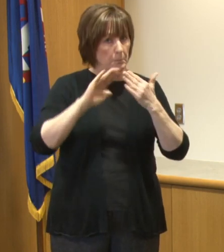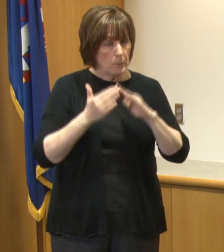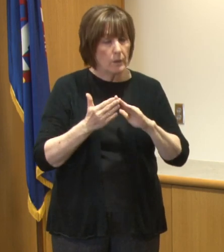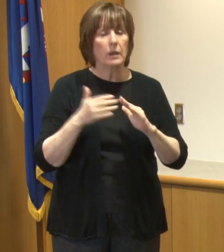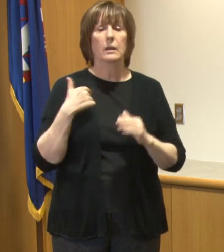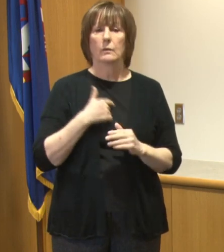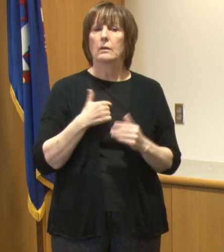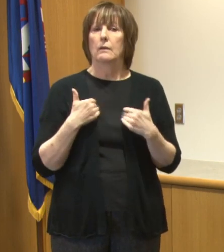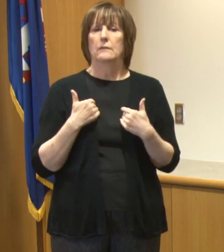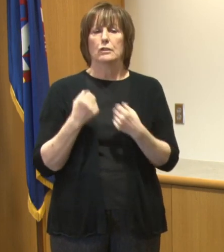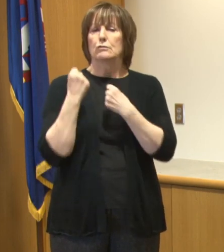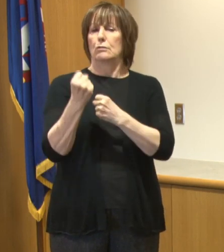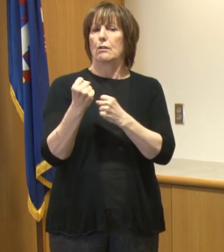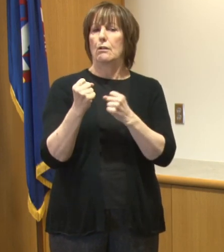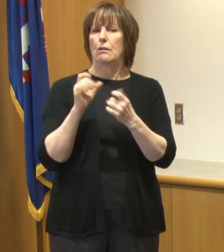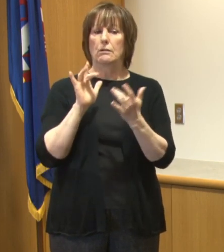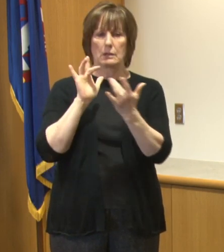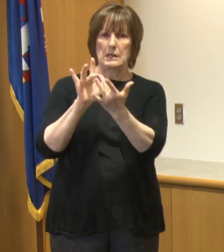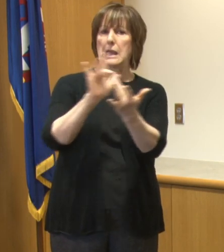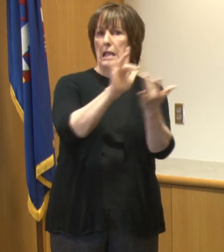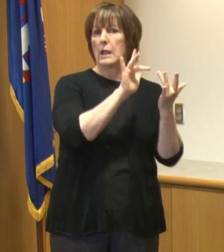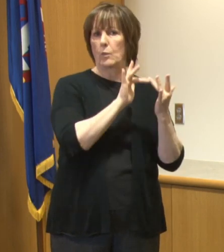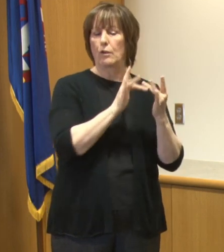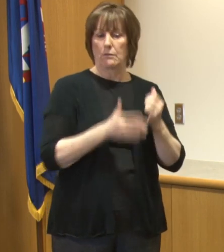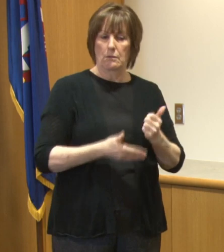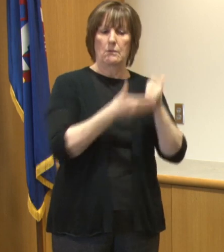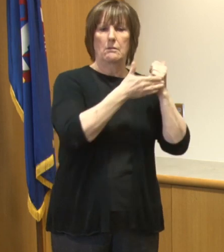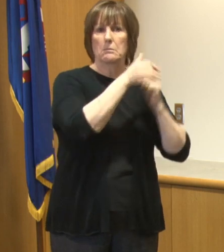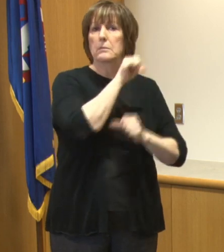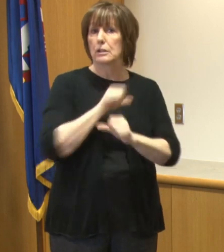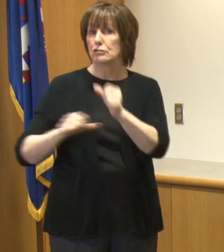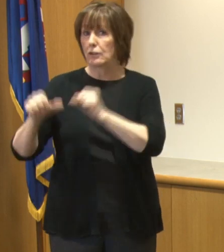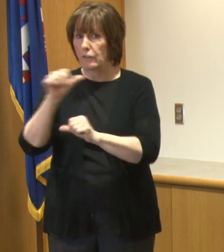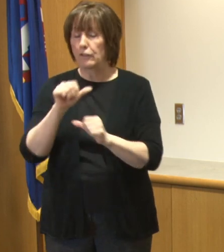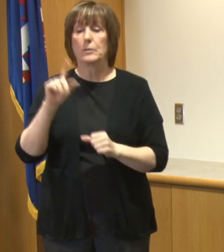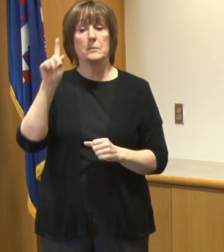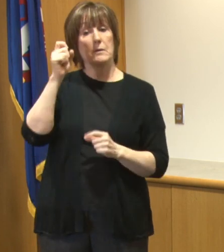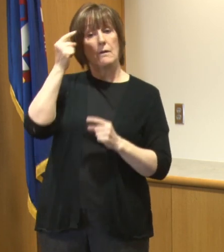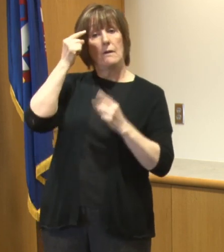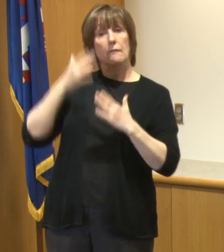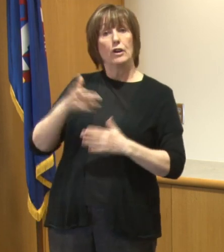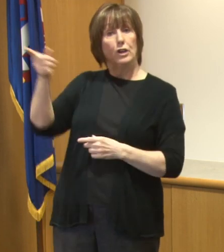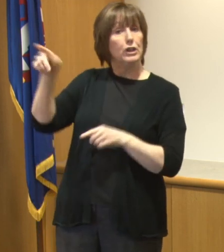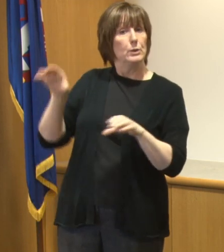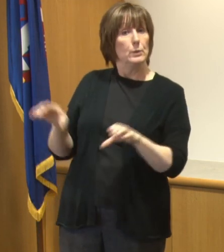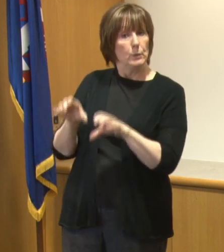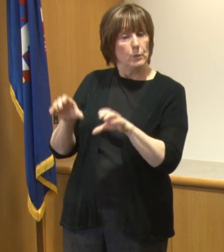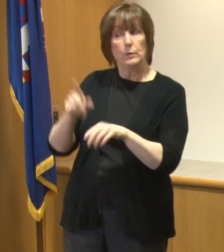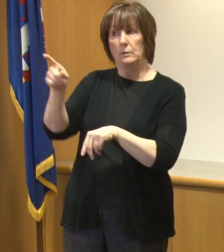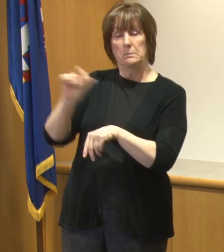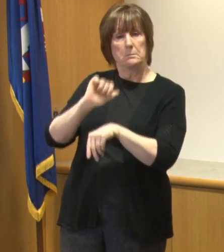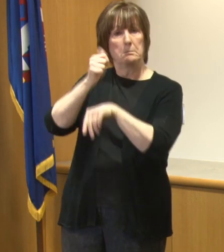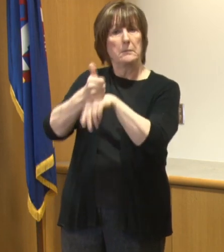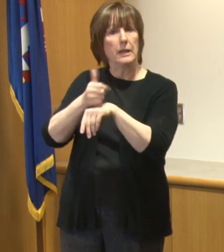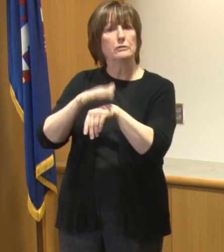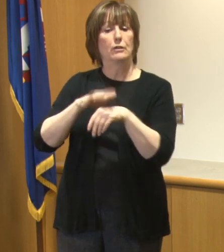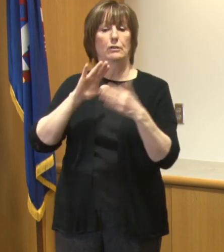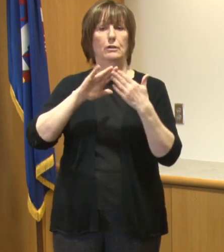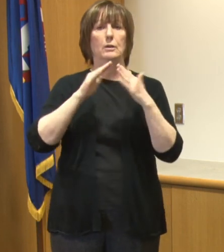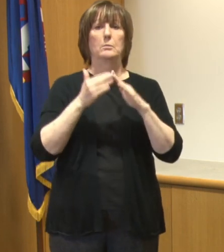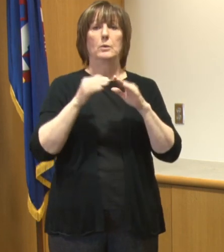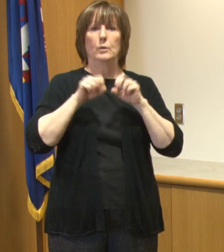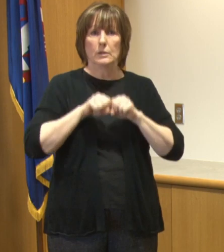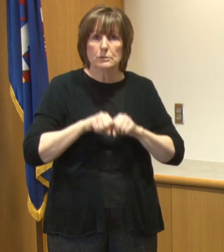we have a very strong network, and we help each other out. What the governor is doing now is based on the community spread